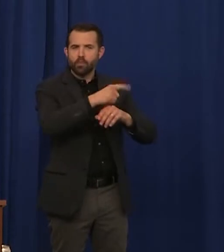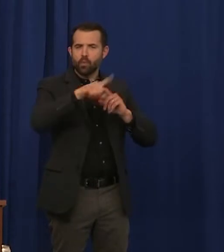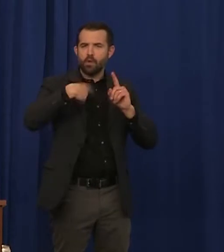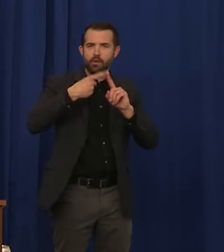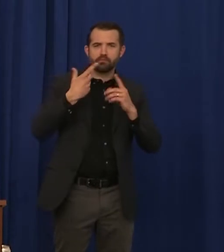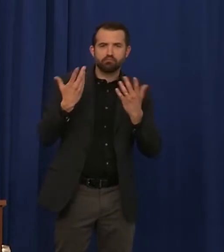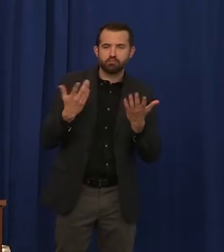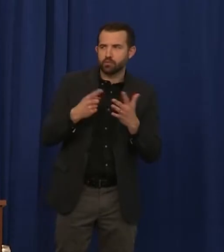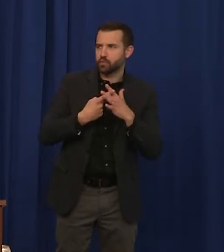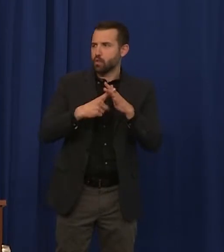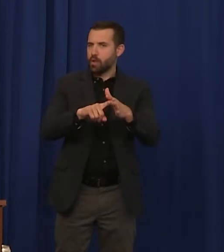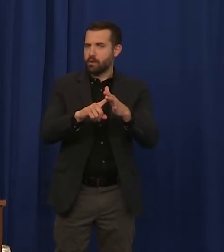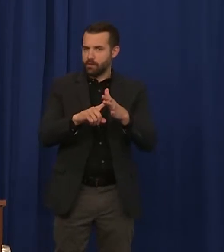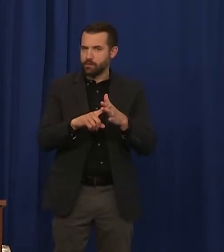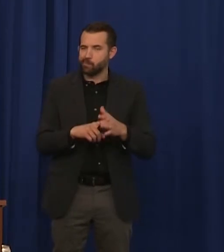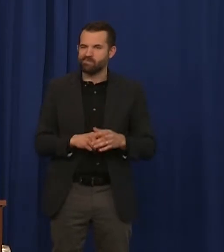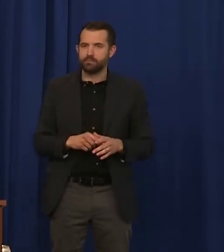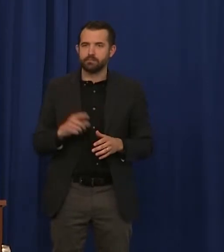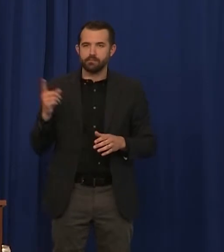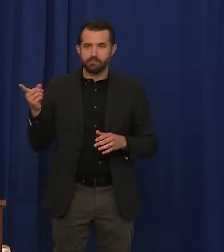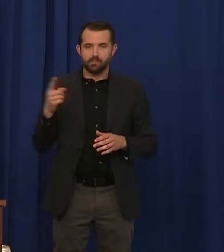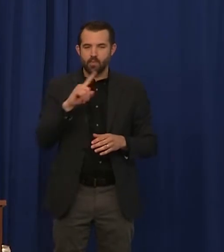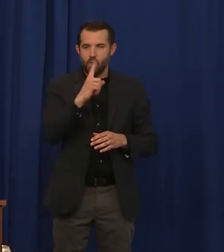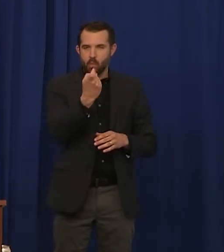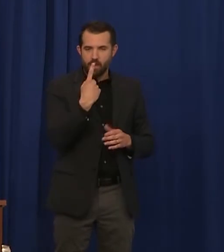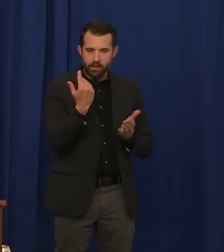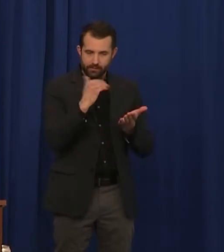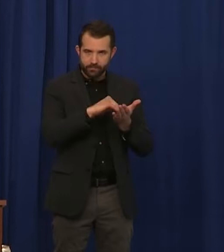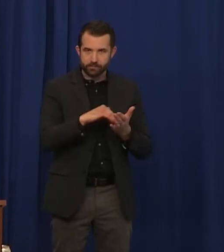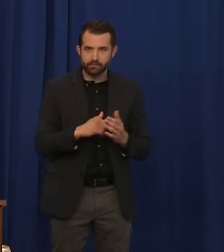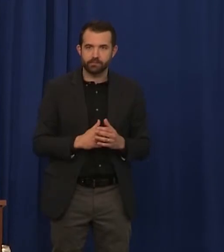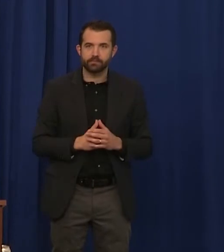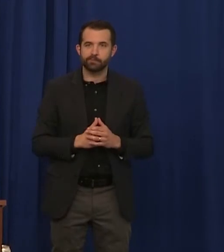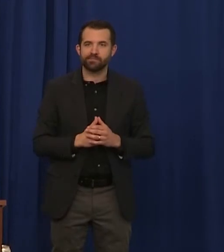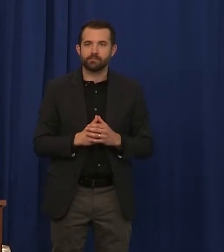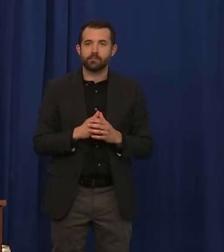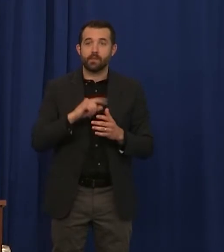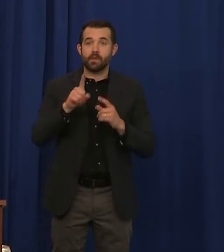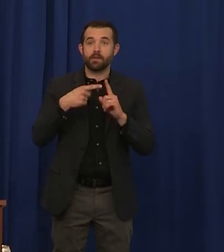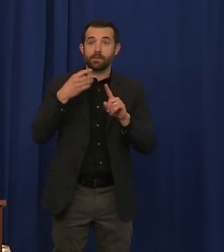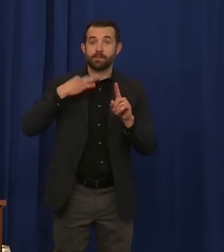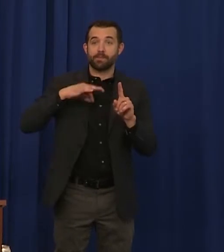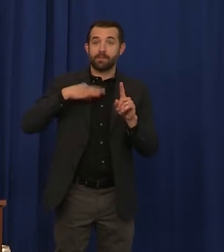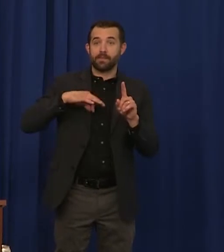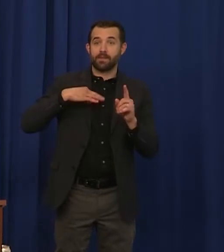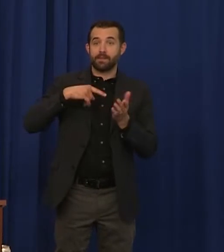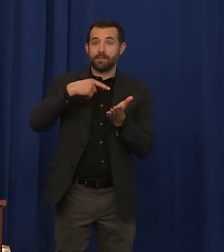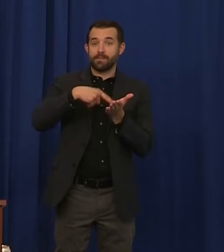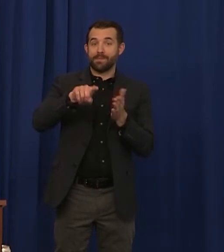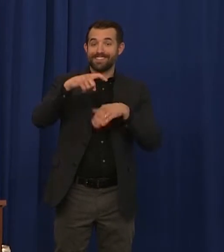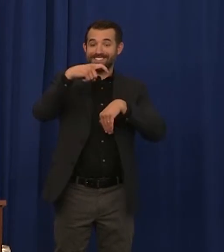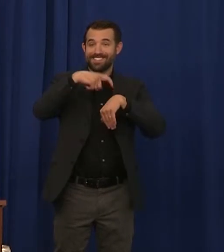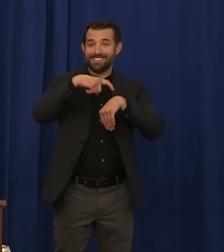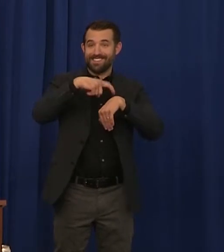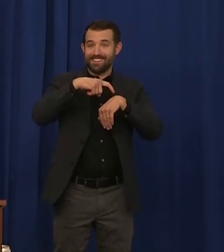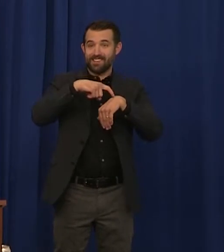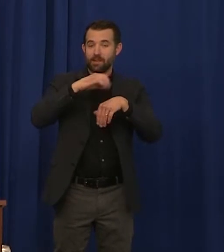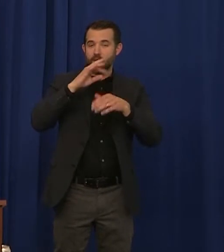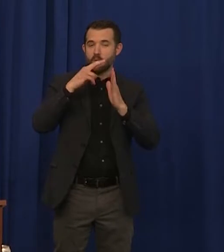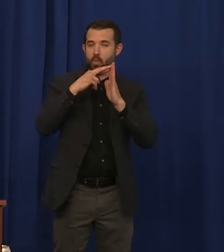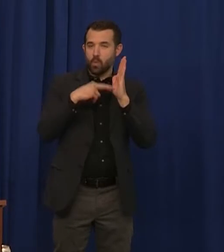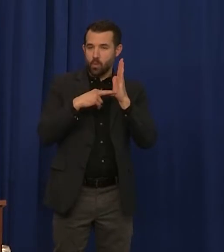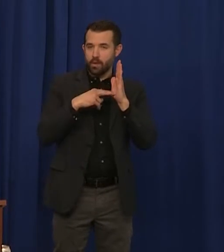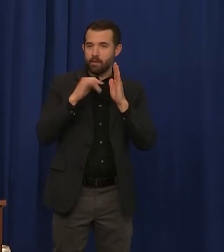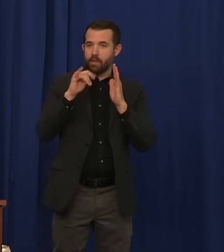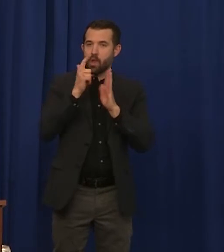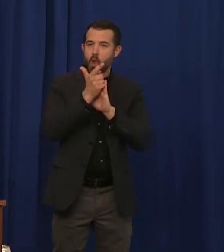We have. Okay, so the question is about Maine's paid time off rule. This was legislation